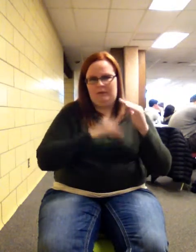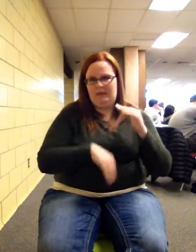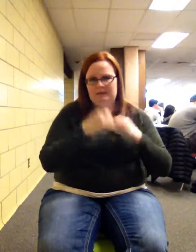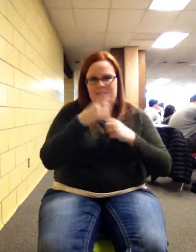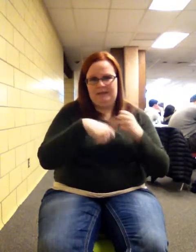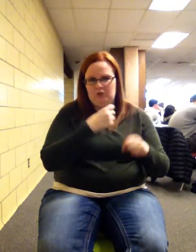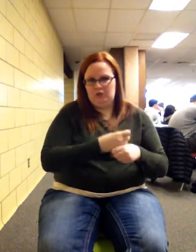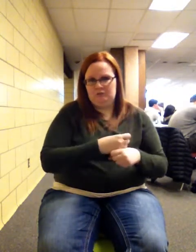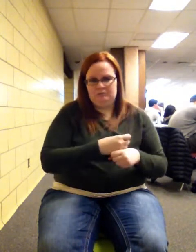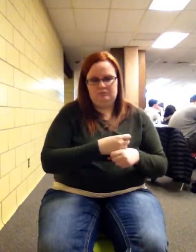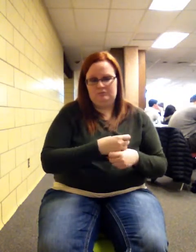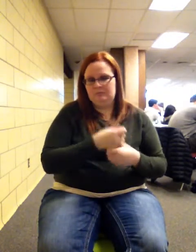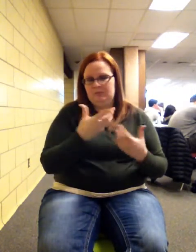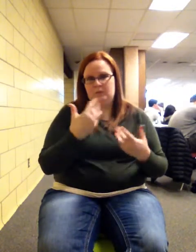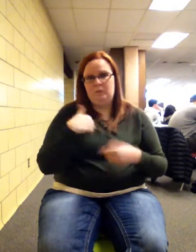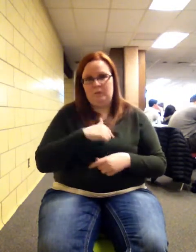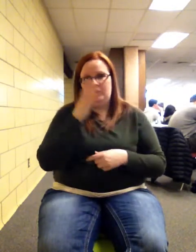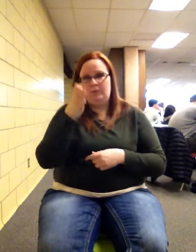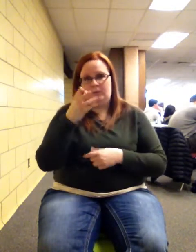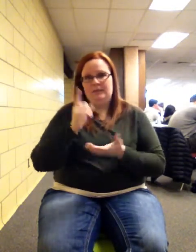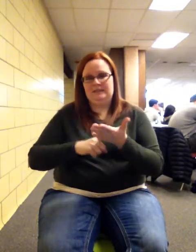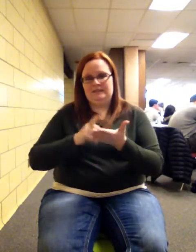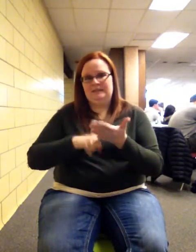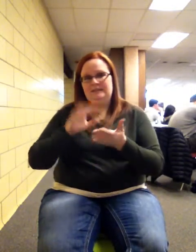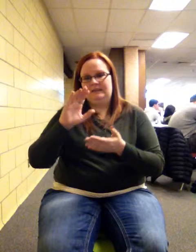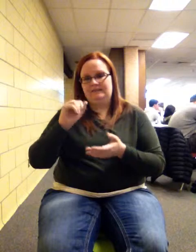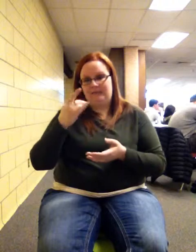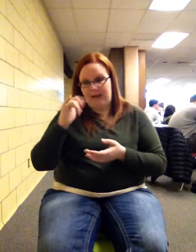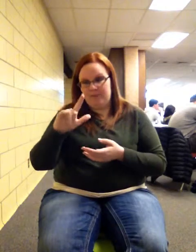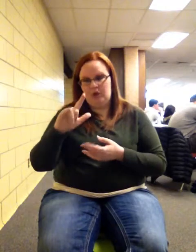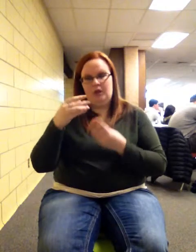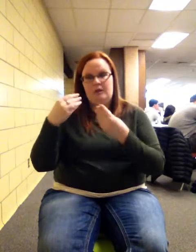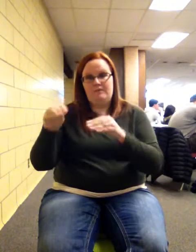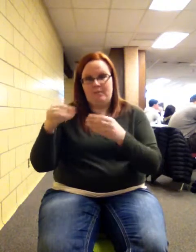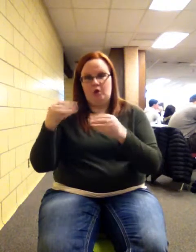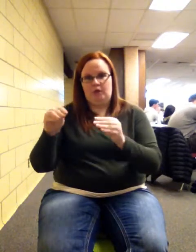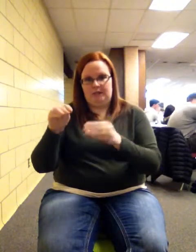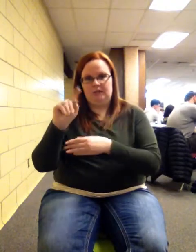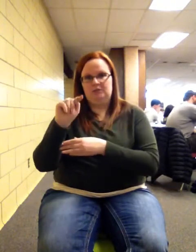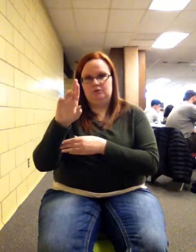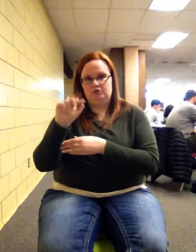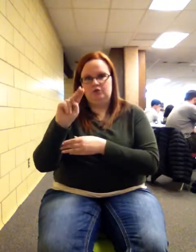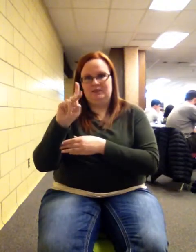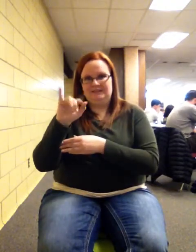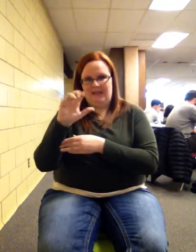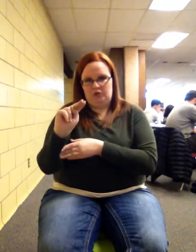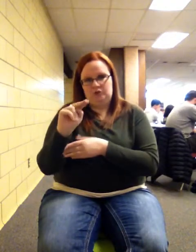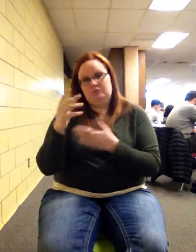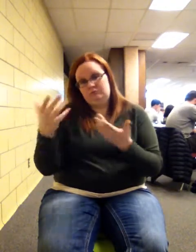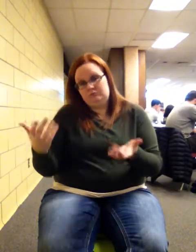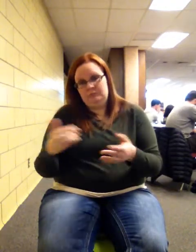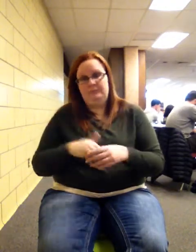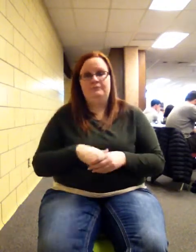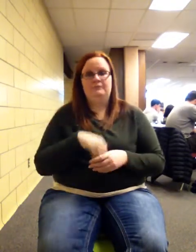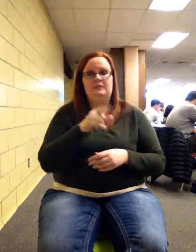sense. So we're going to be talking about capital market transactions. They talk about then physical locations,